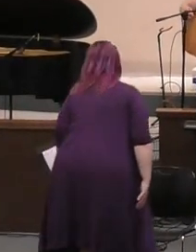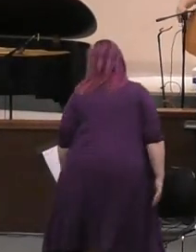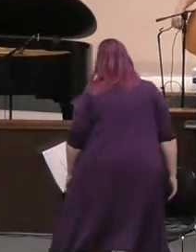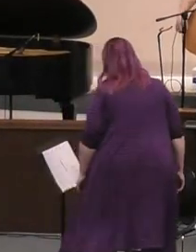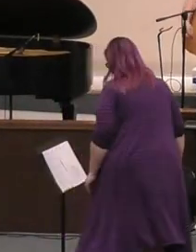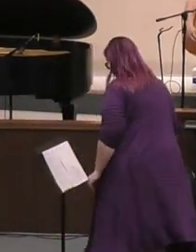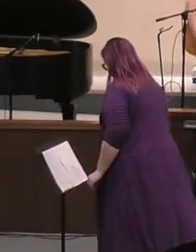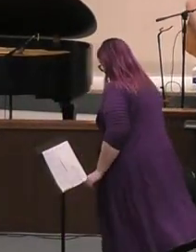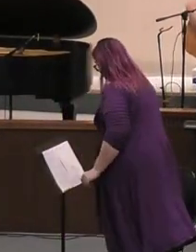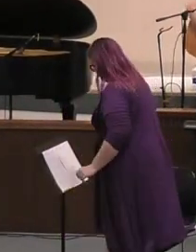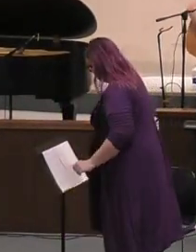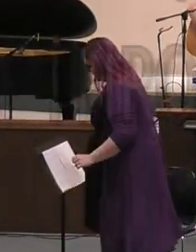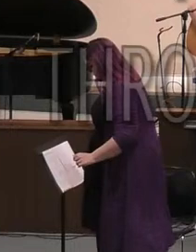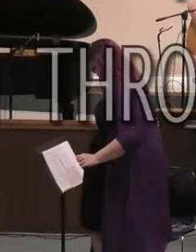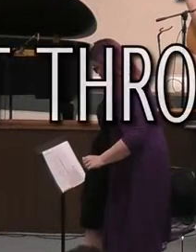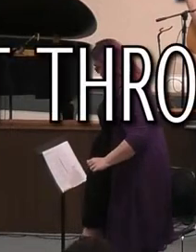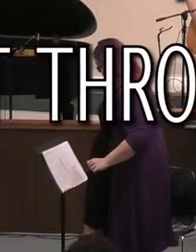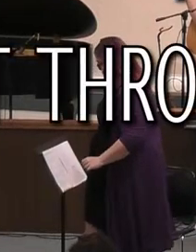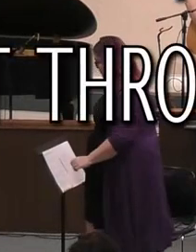Stand as we sing.